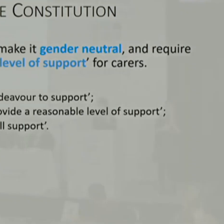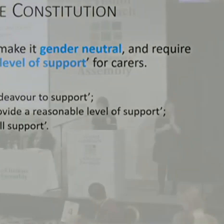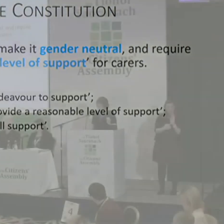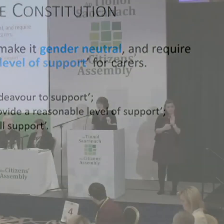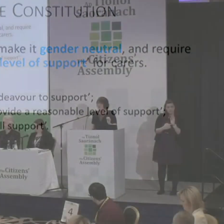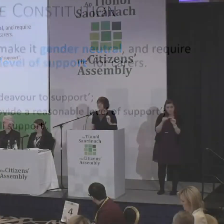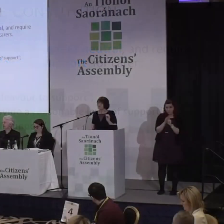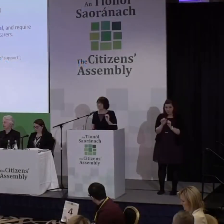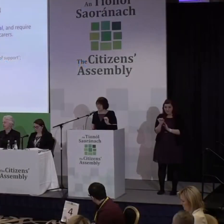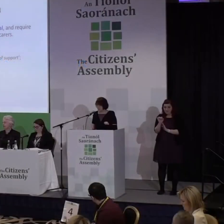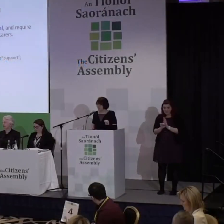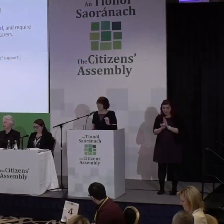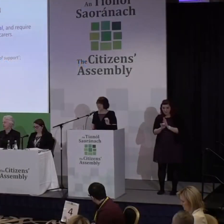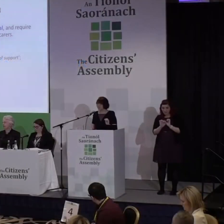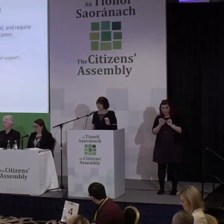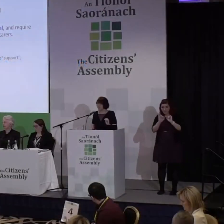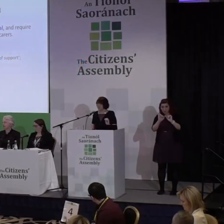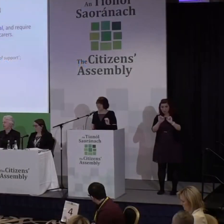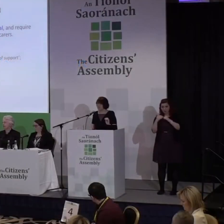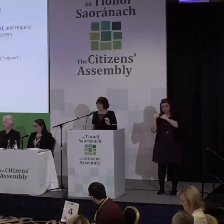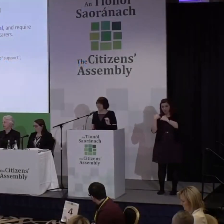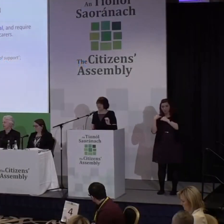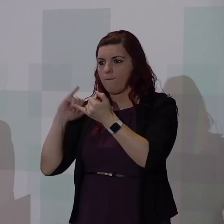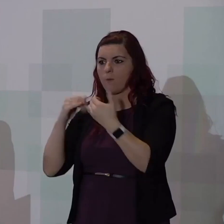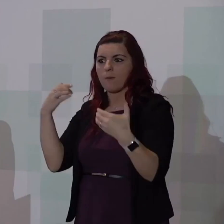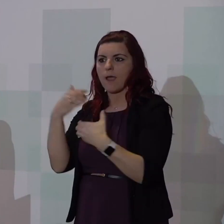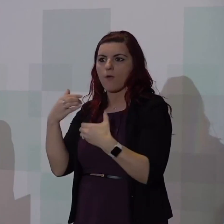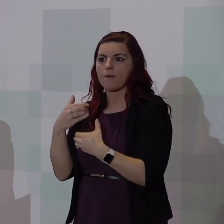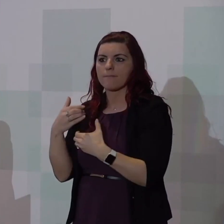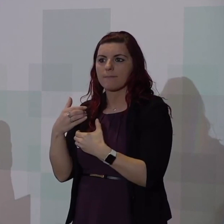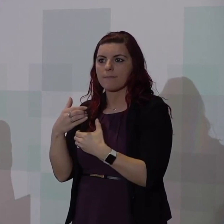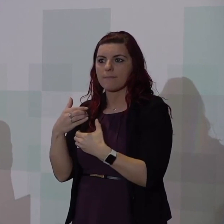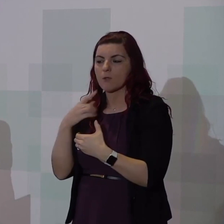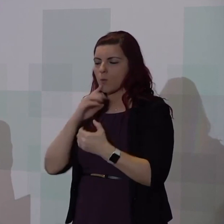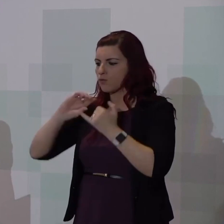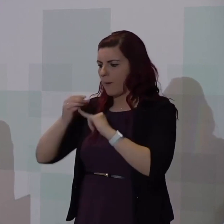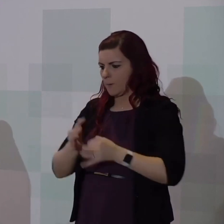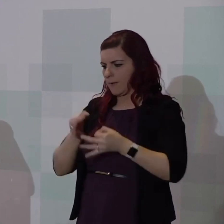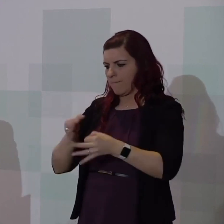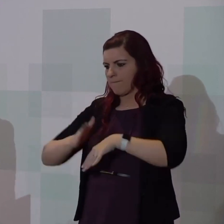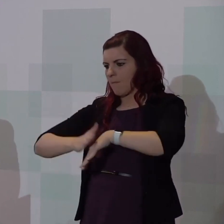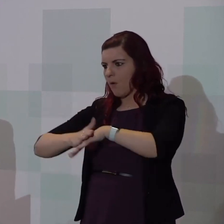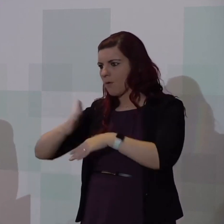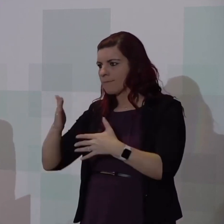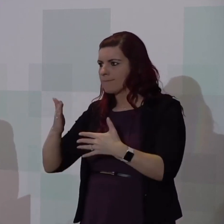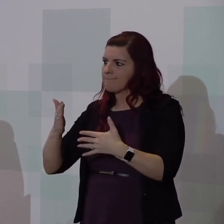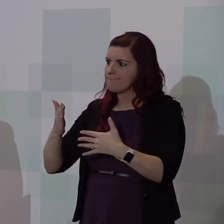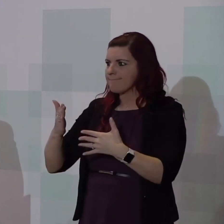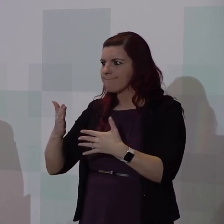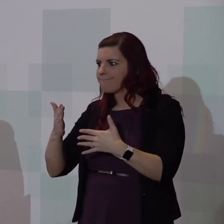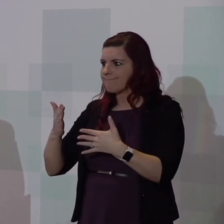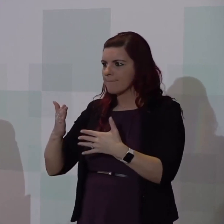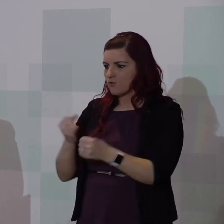the state to support the role of carers. So trying to give more teeth, if you like,